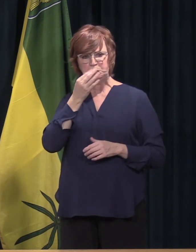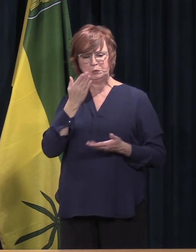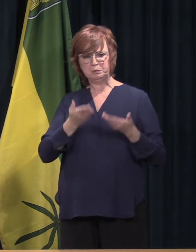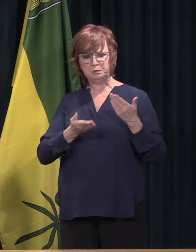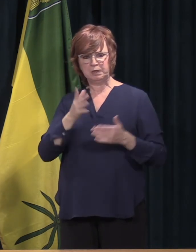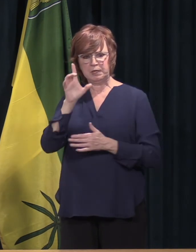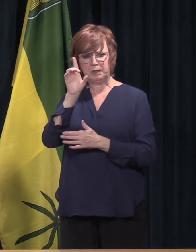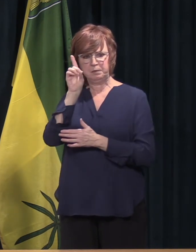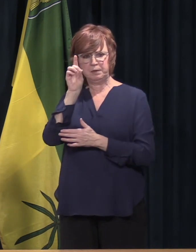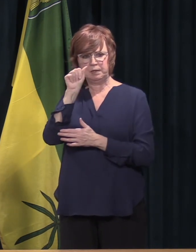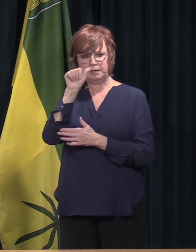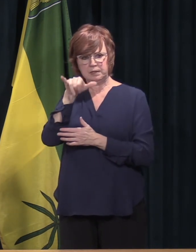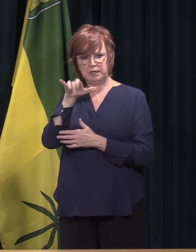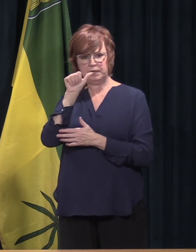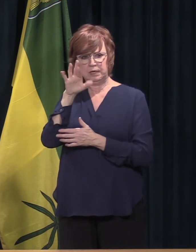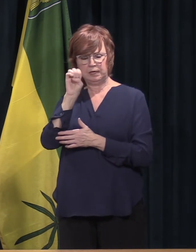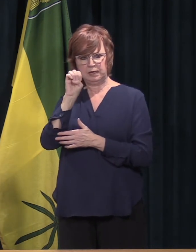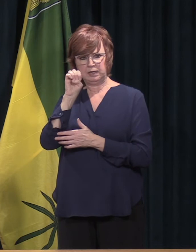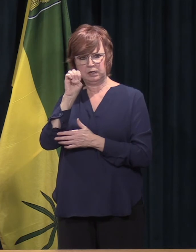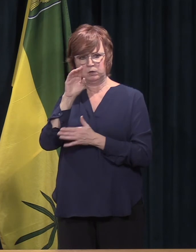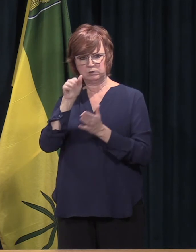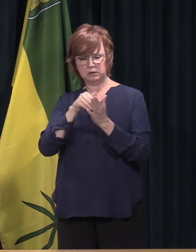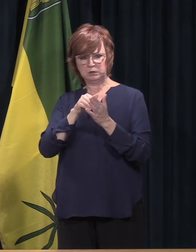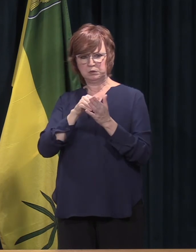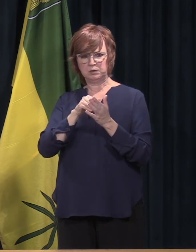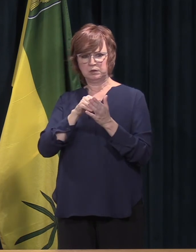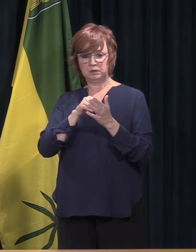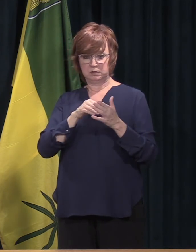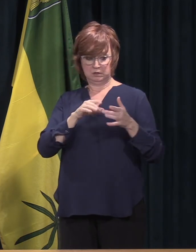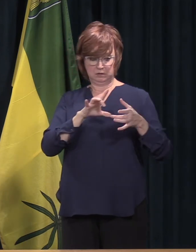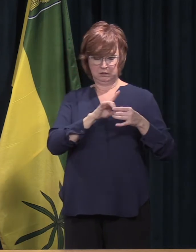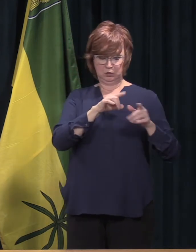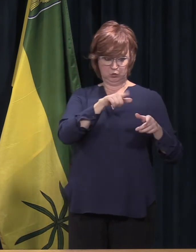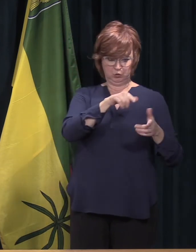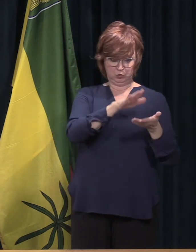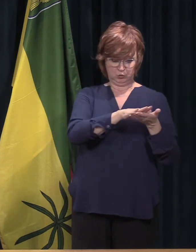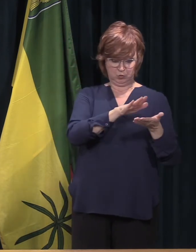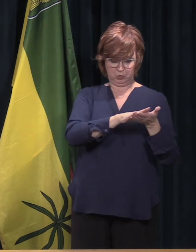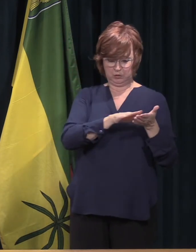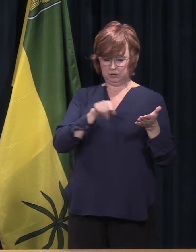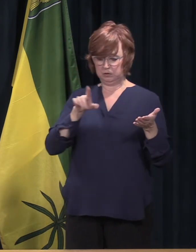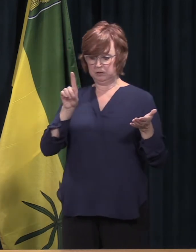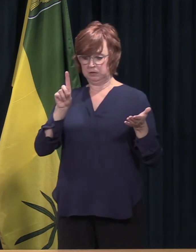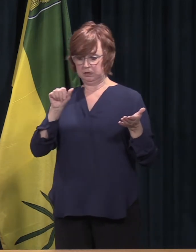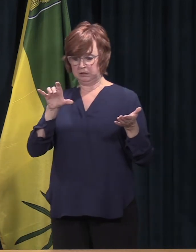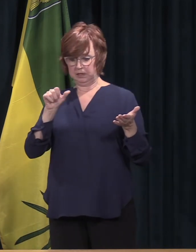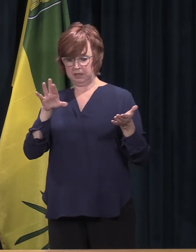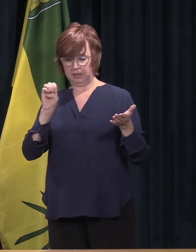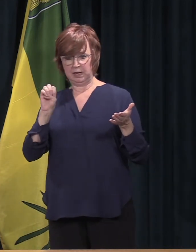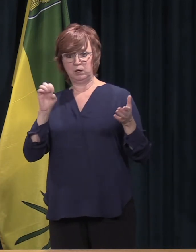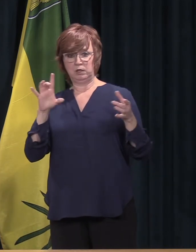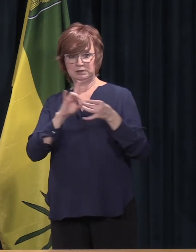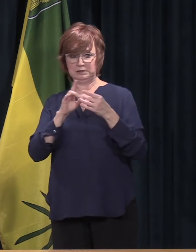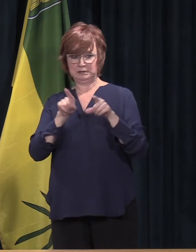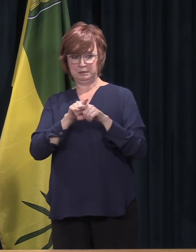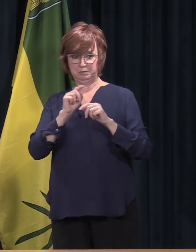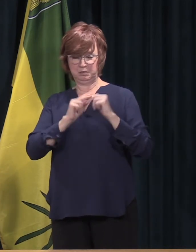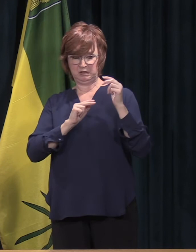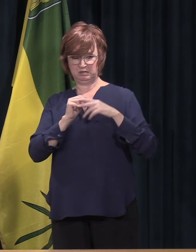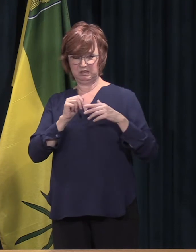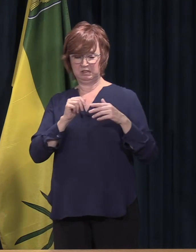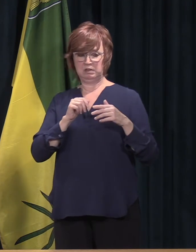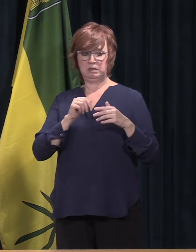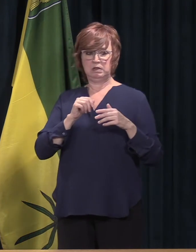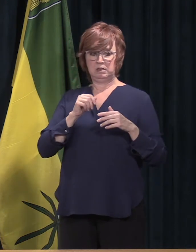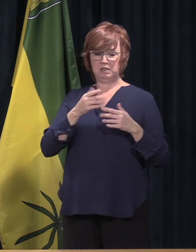schools, to reopen to accommodate children of essential workers. Yeah. Can you confirm whether